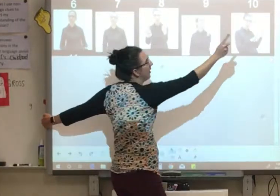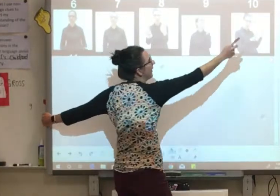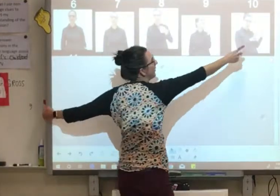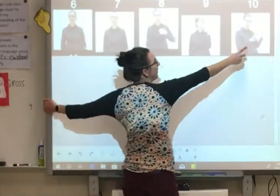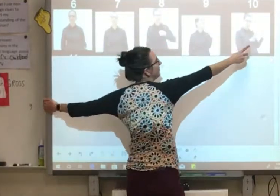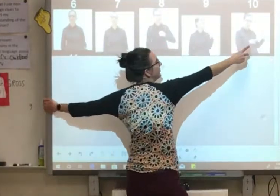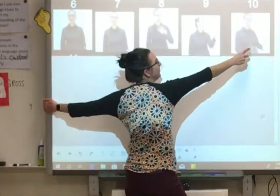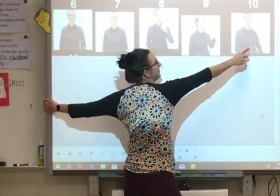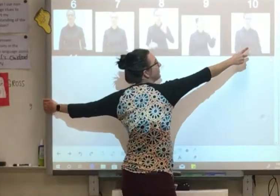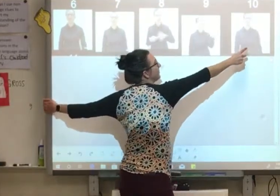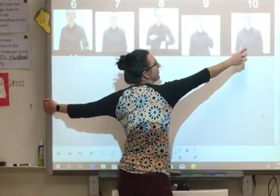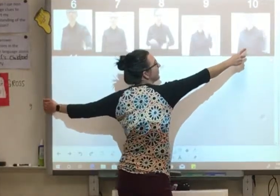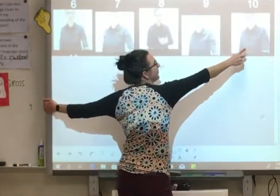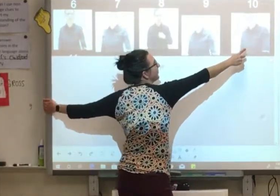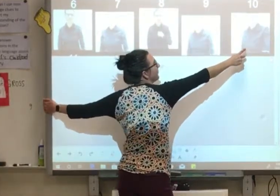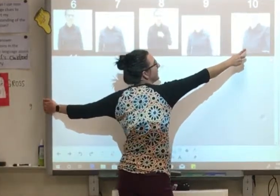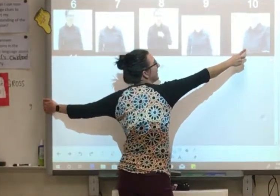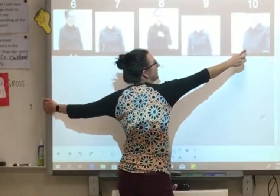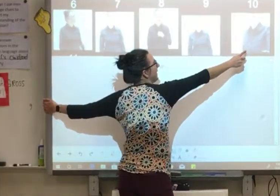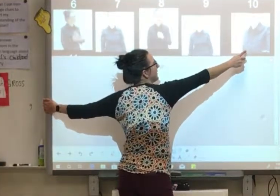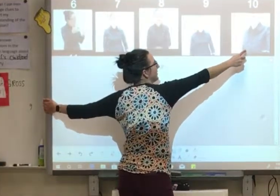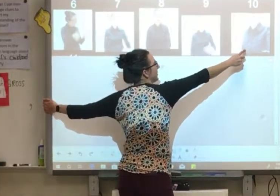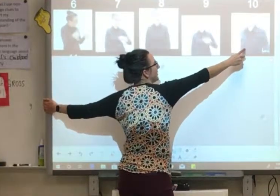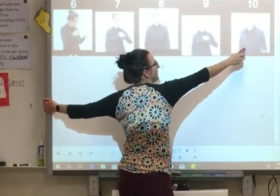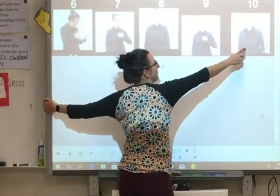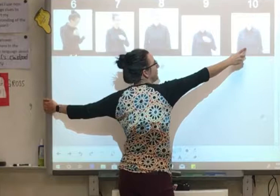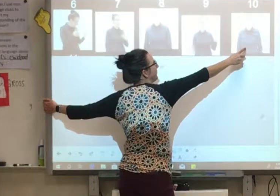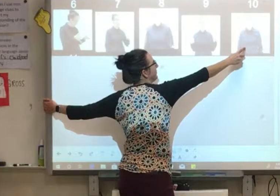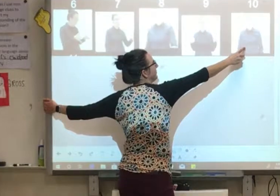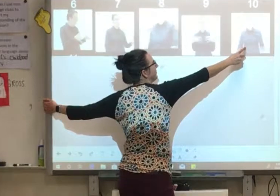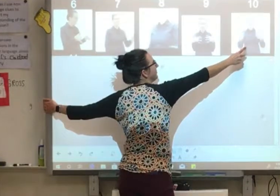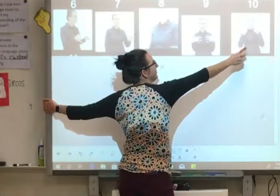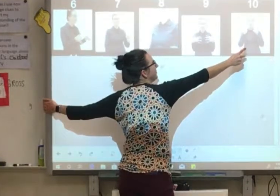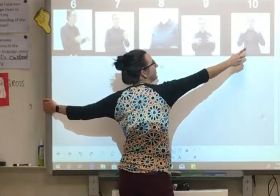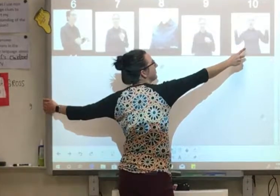here we go. Uh-uh. Next class, or this one.